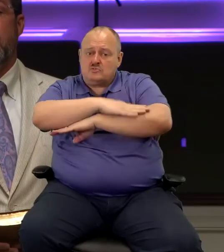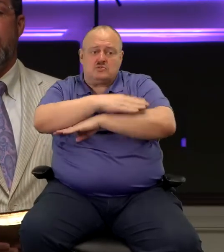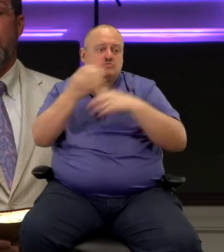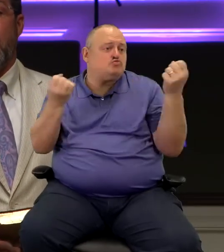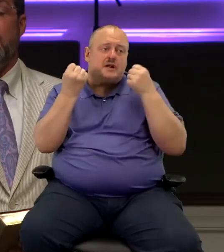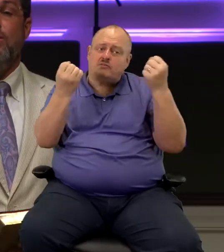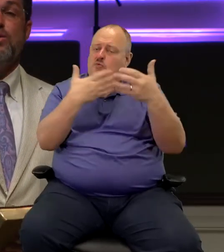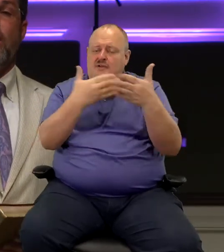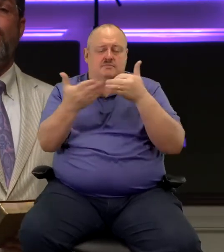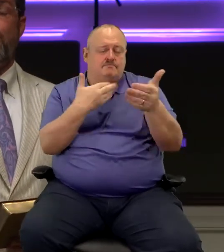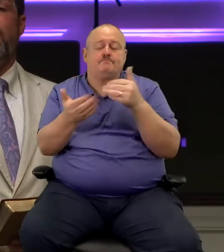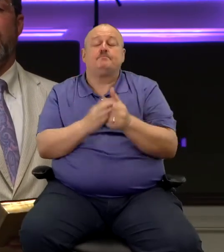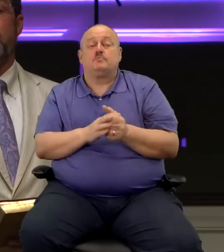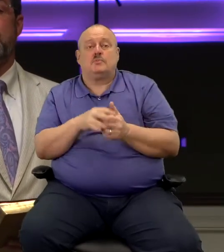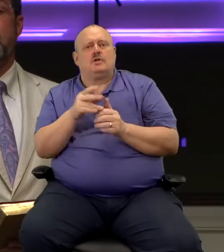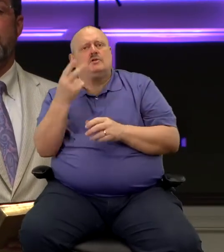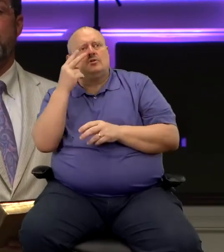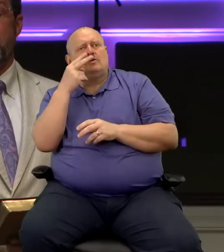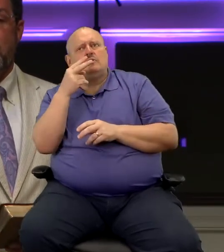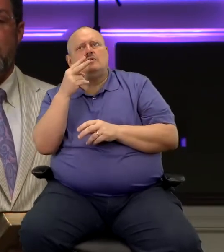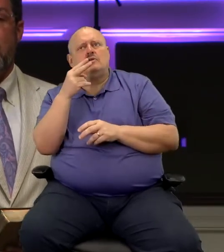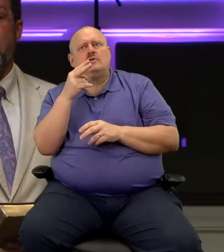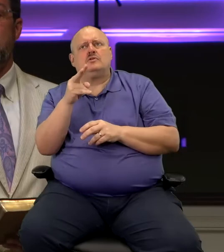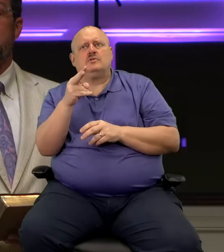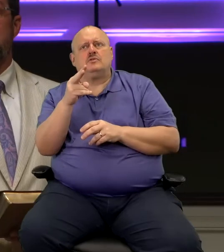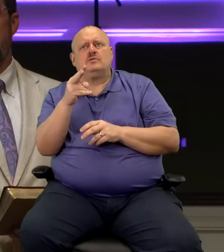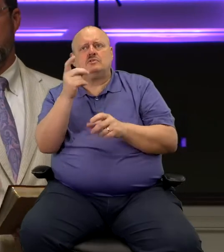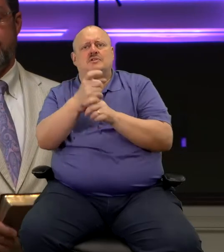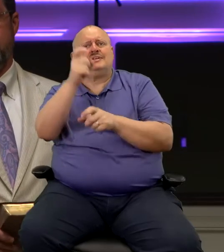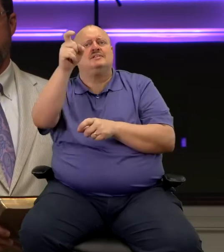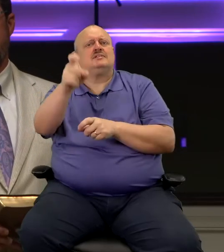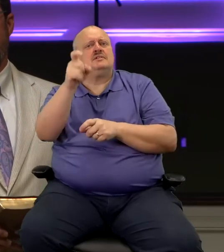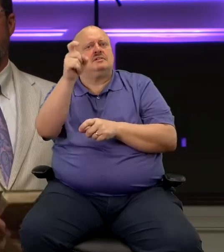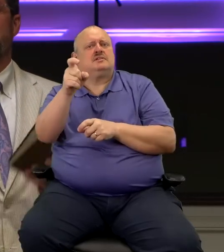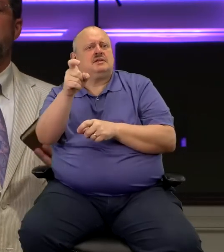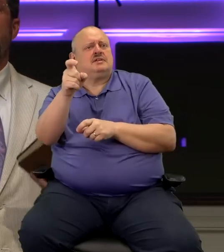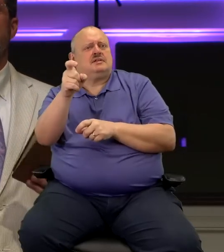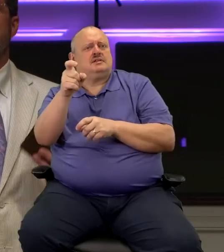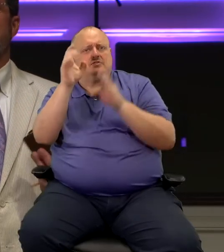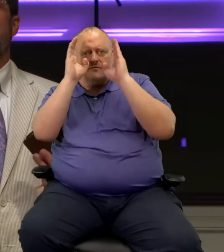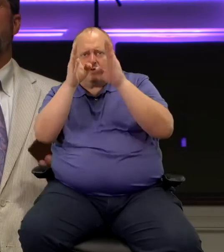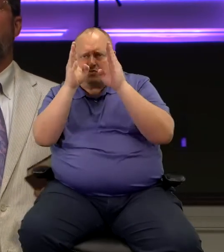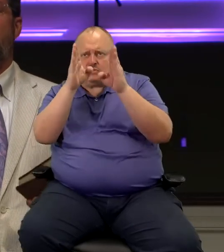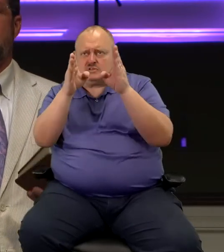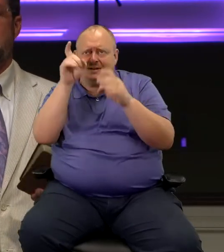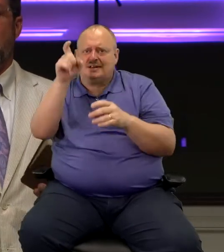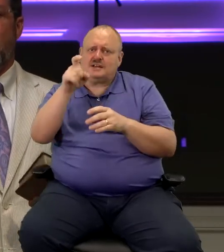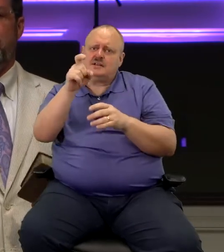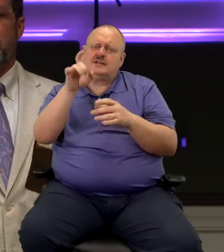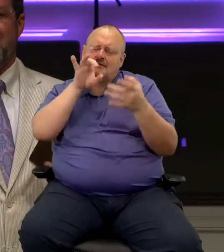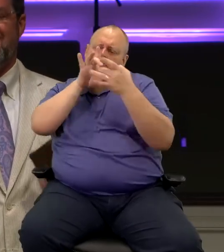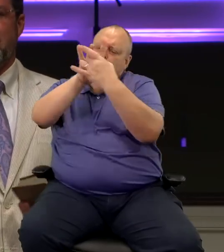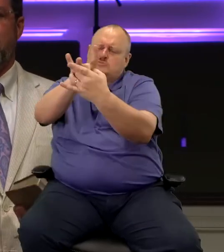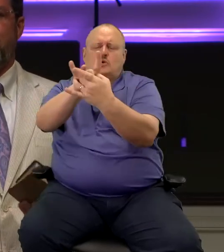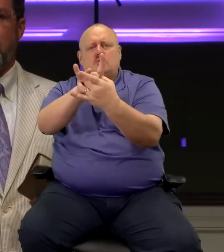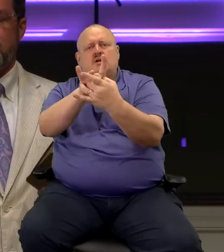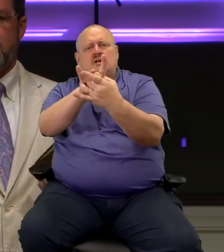road, and you saw fit the need to tune in, the need to be a part of